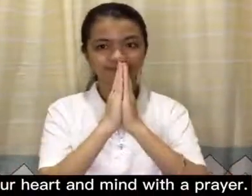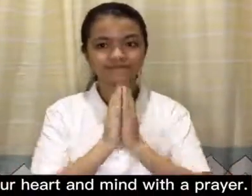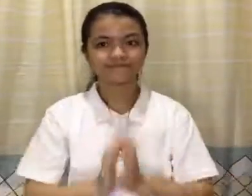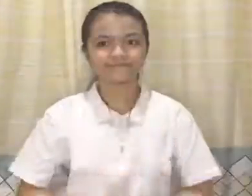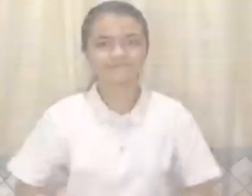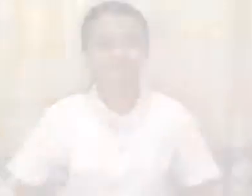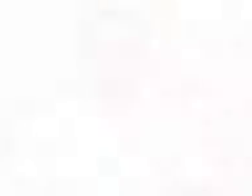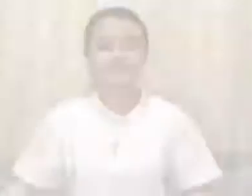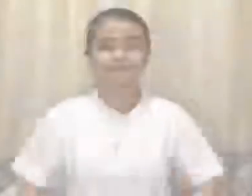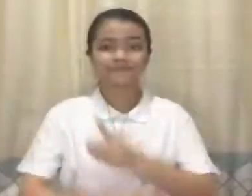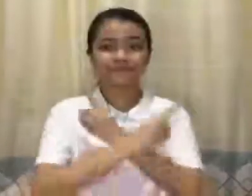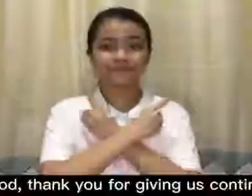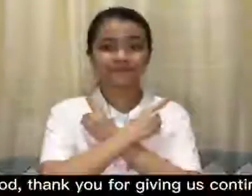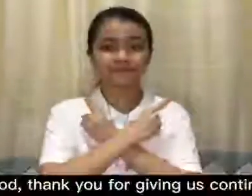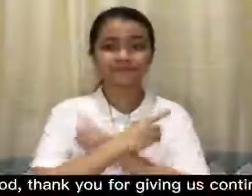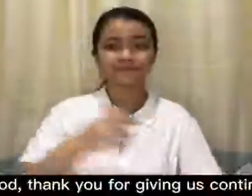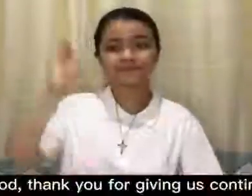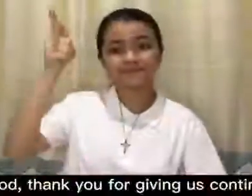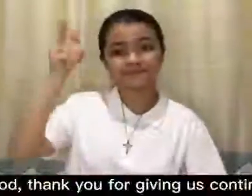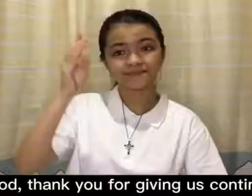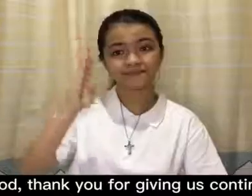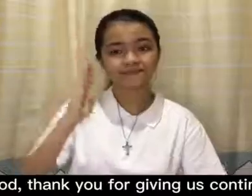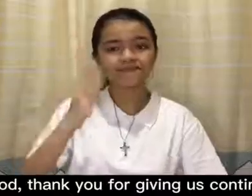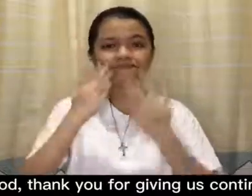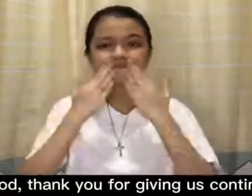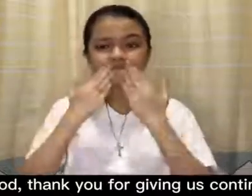In me